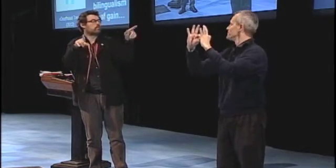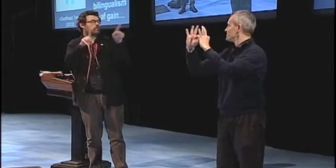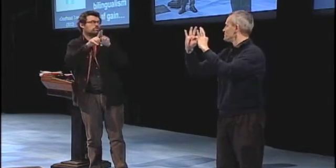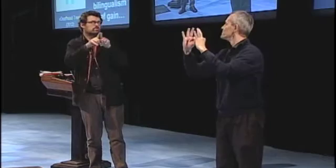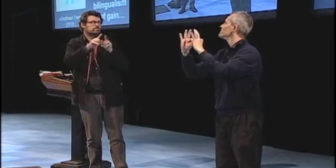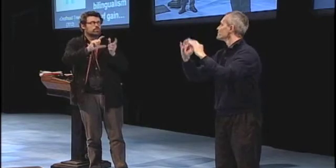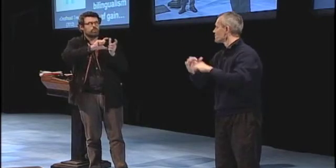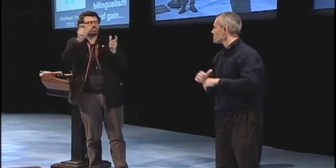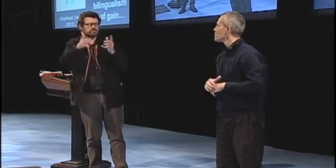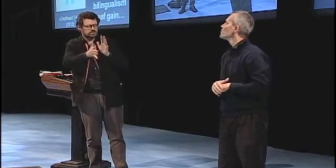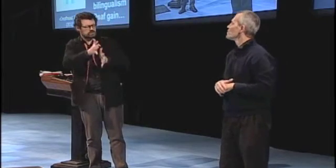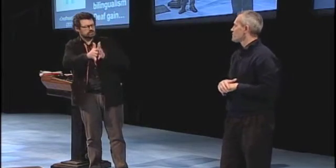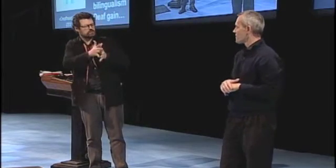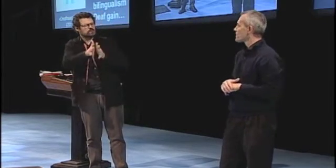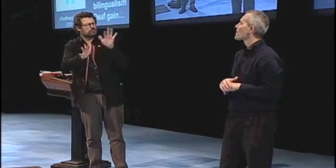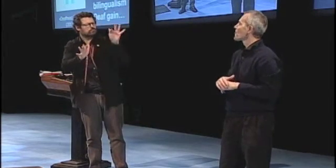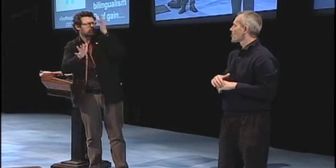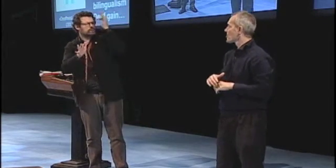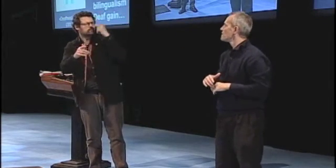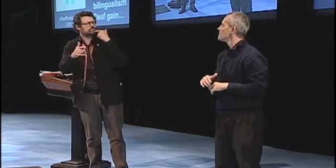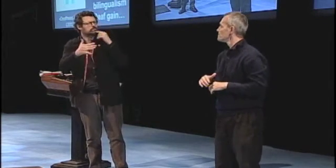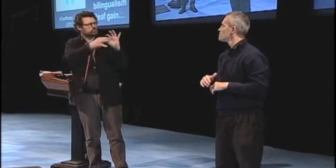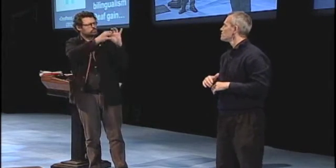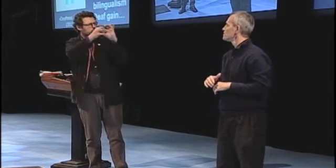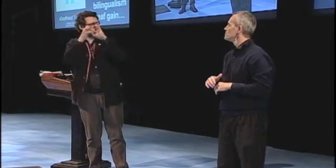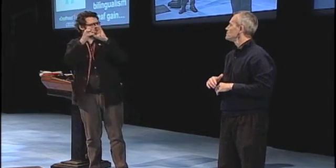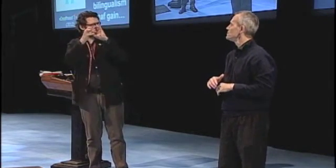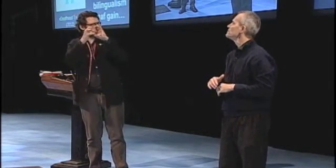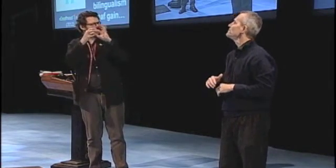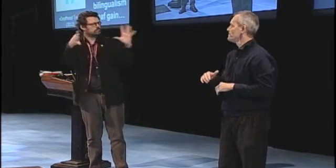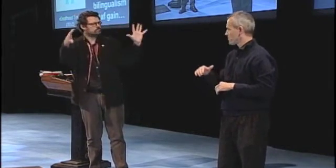and communication is infinite and will continue forever.